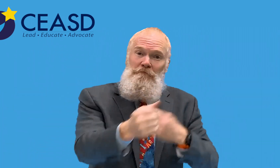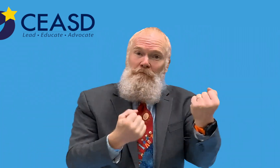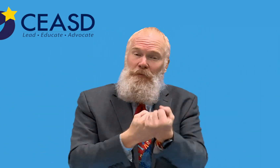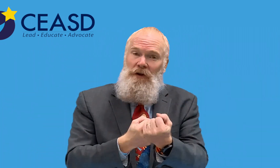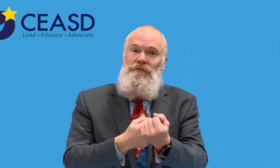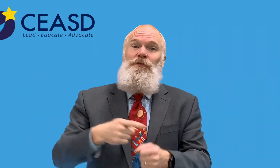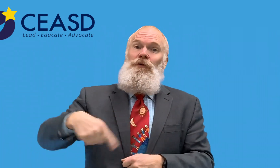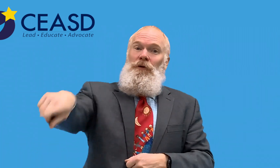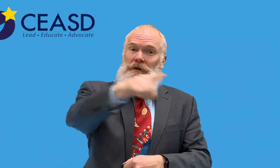continuation of its work.